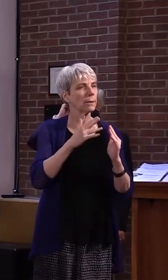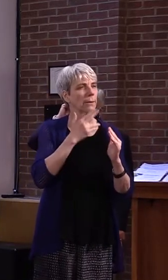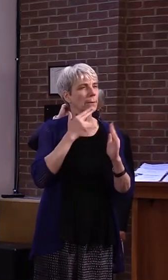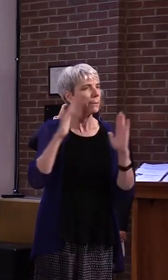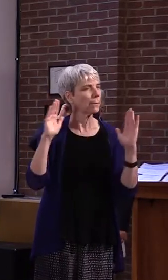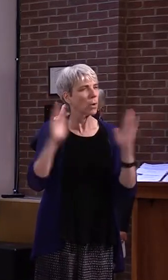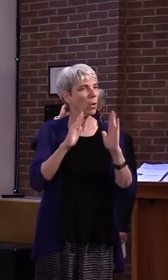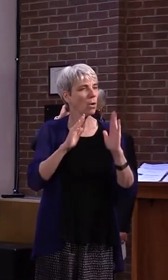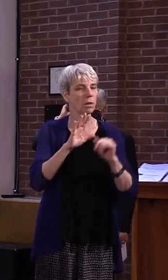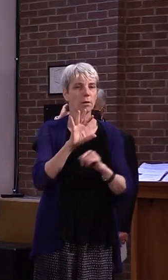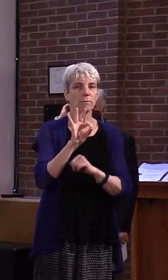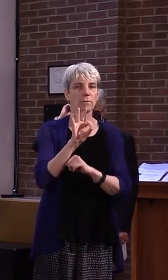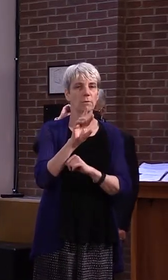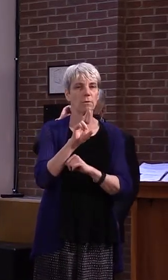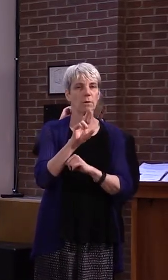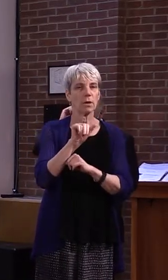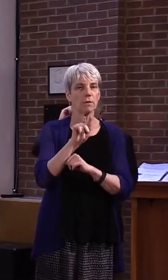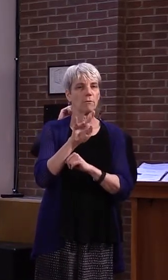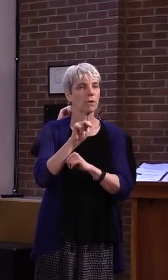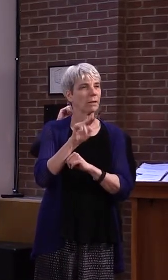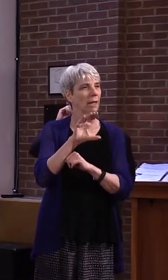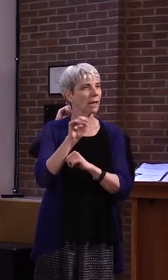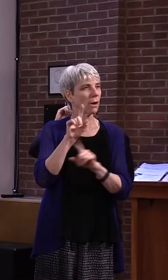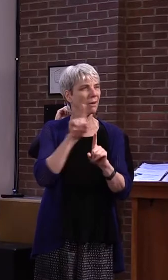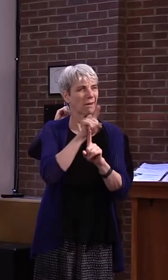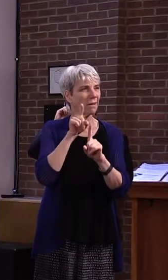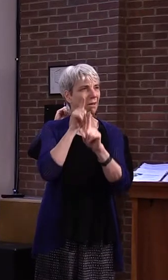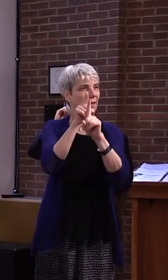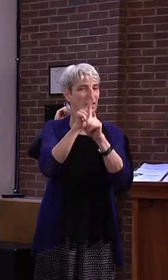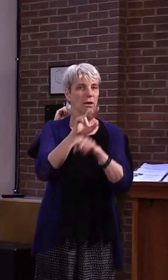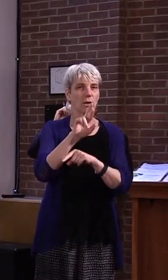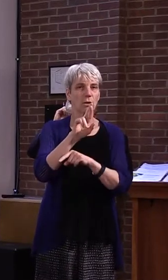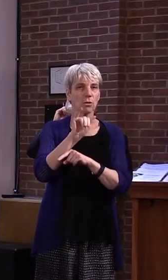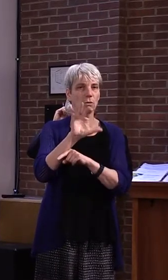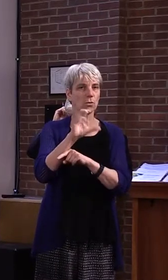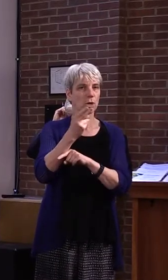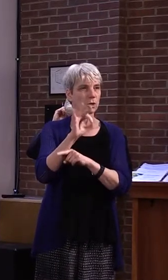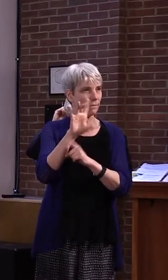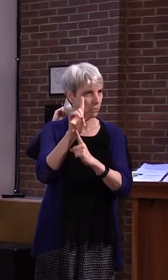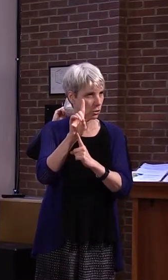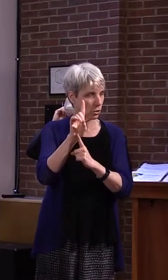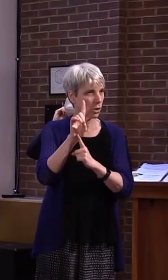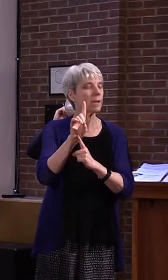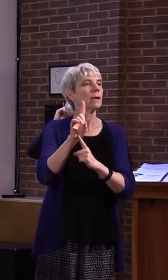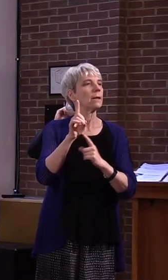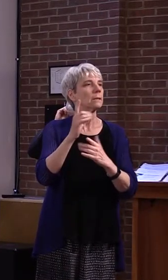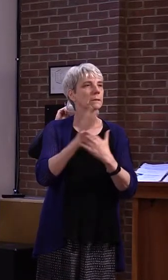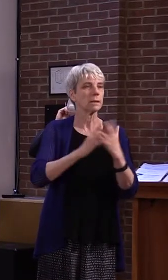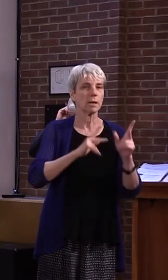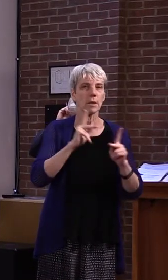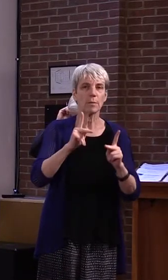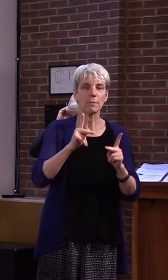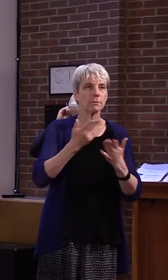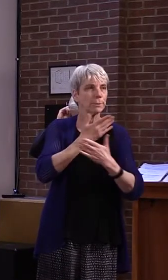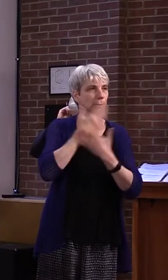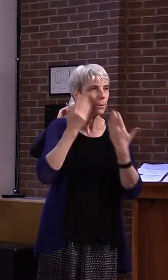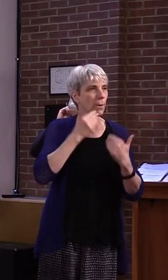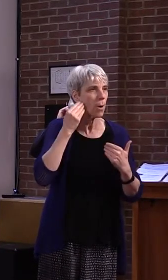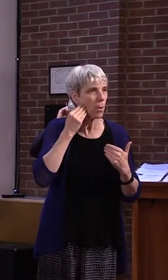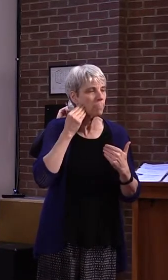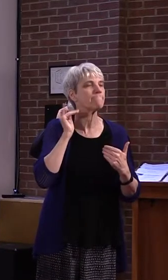number of people into that community, and what kind of fixes might Richford